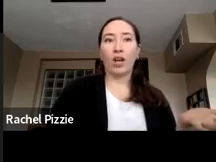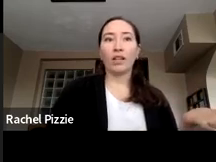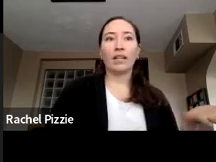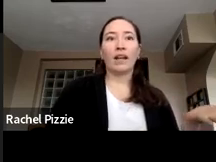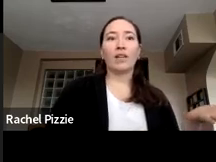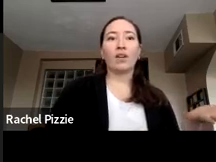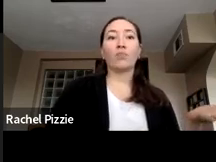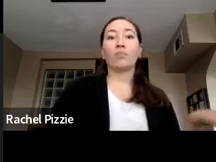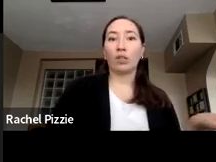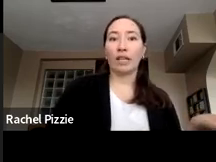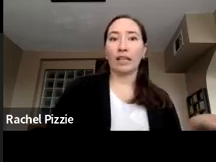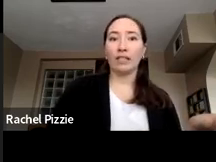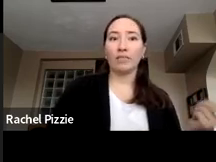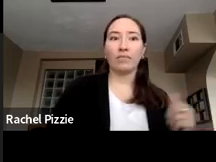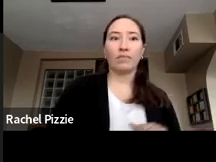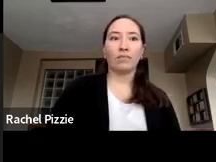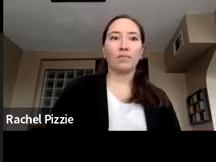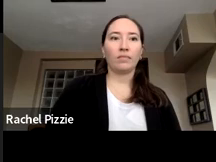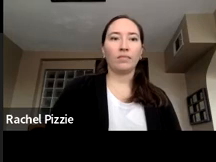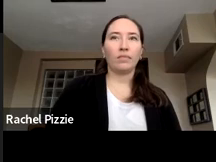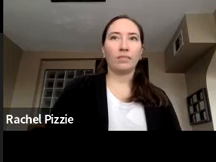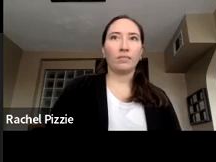That rich content editor looks like this.